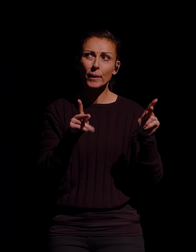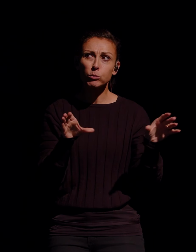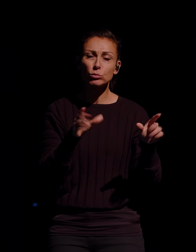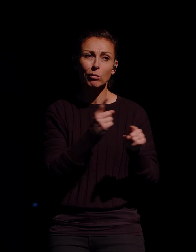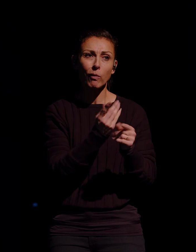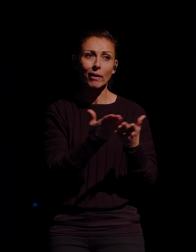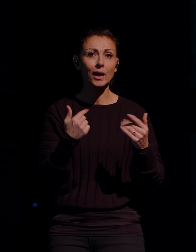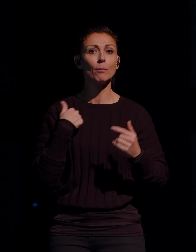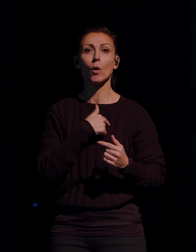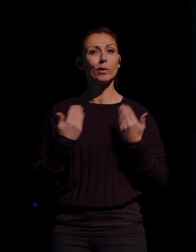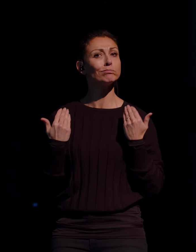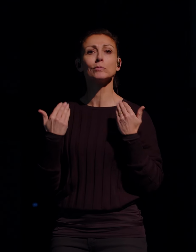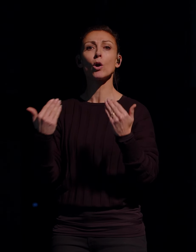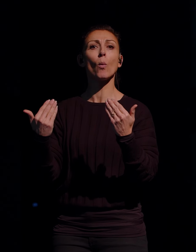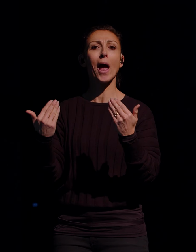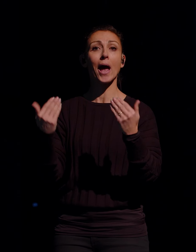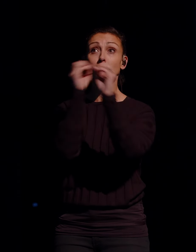whole staircase.